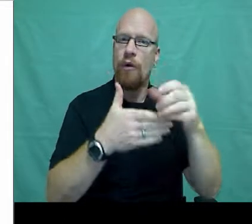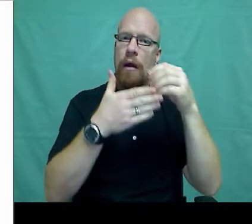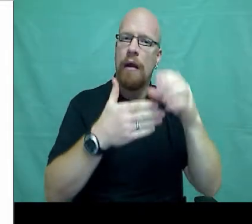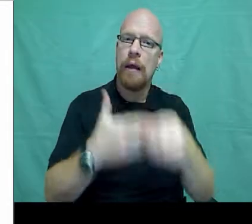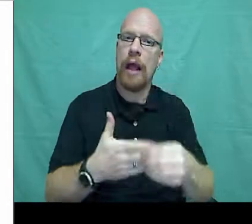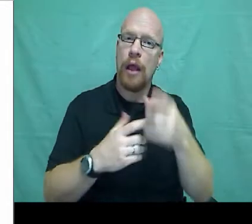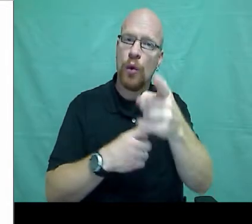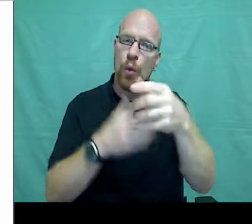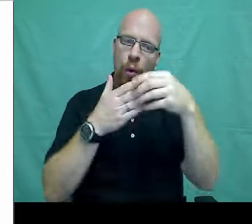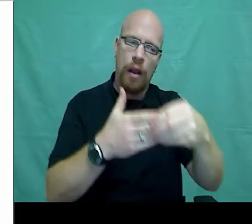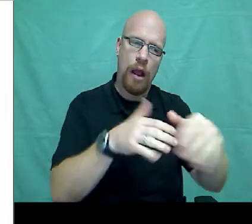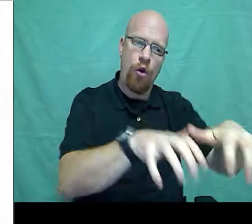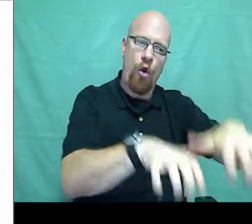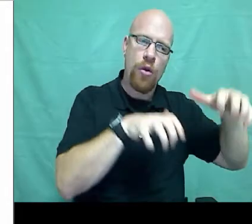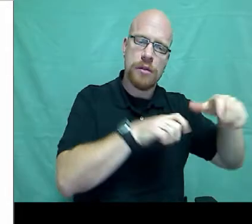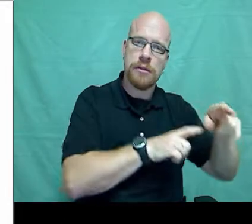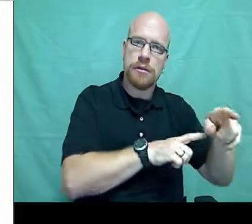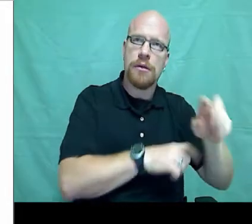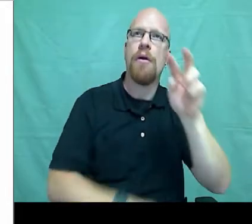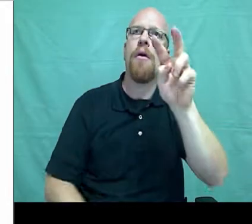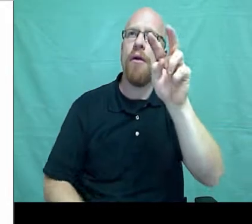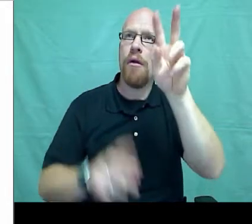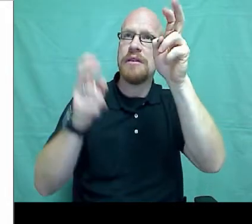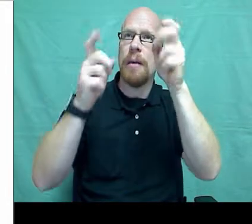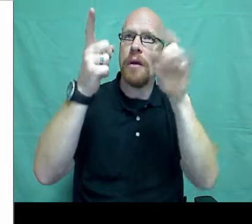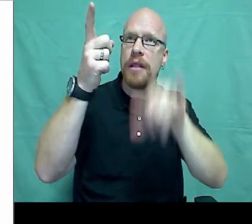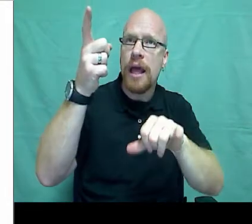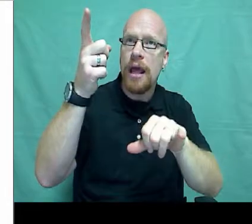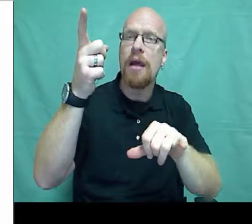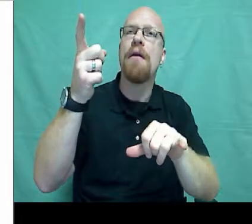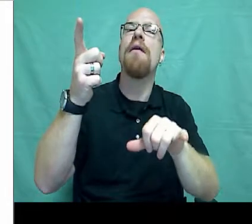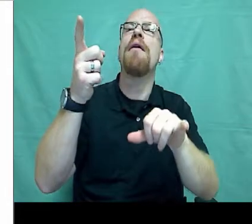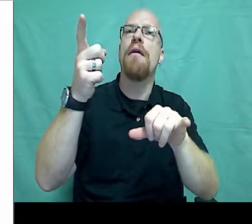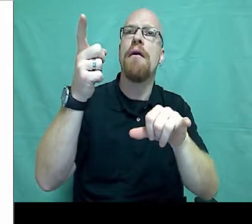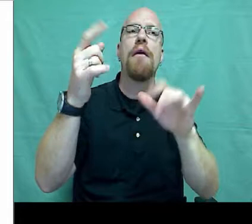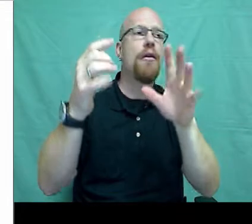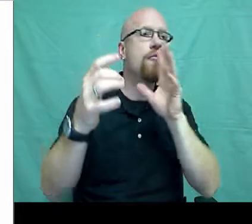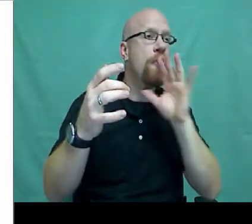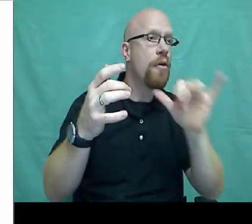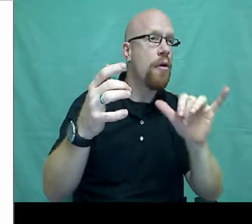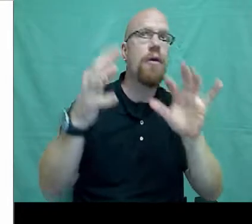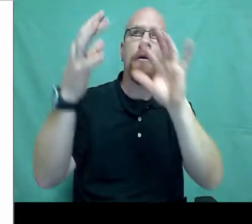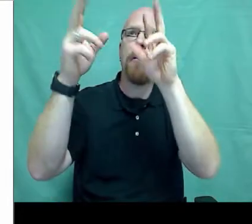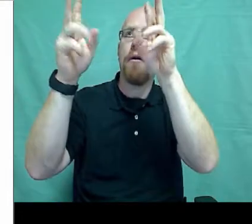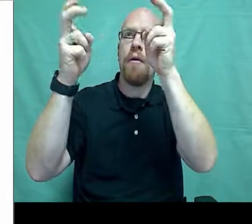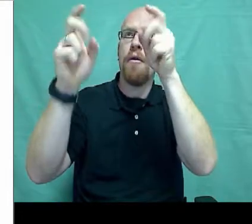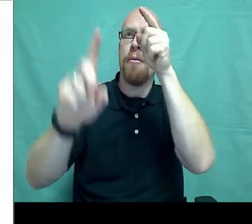Your list guides you and guides your audience on the topics you're covering.